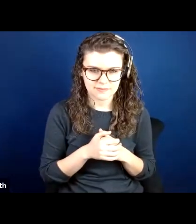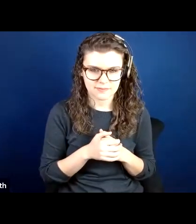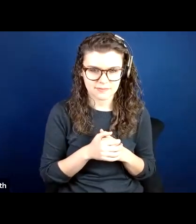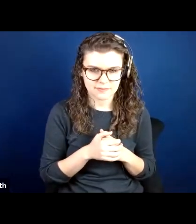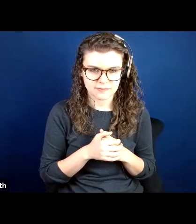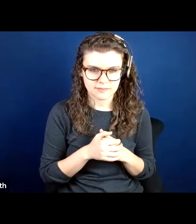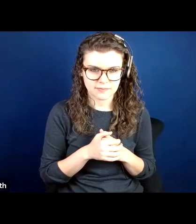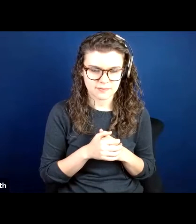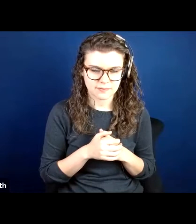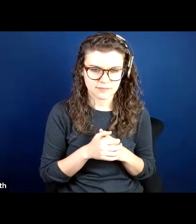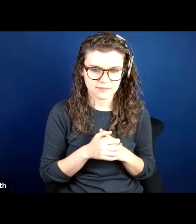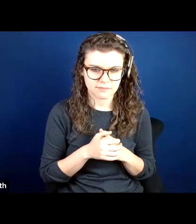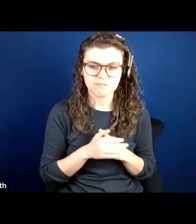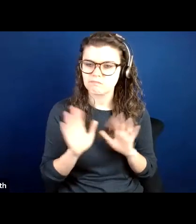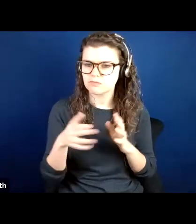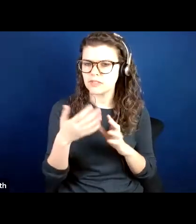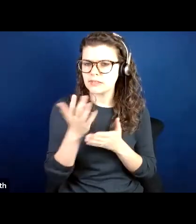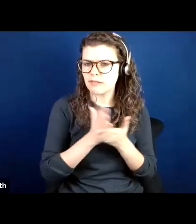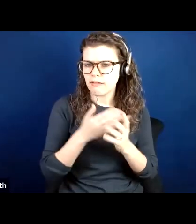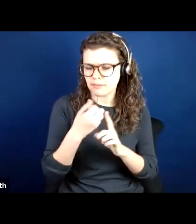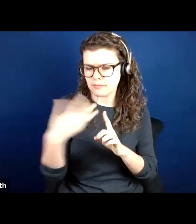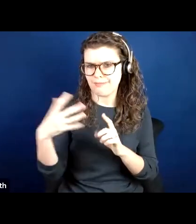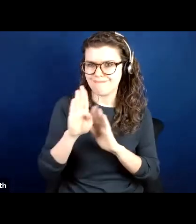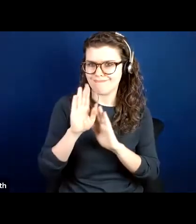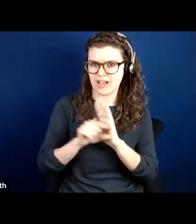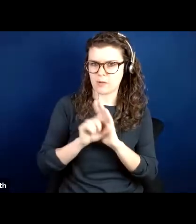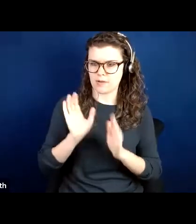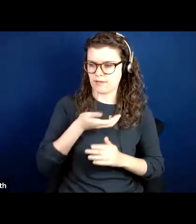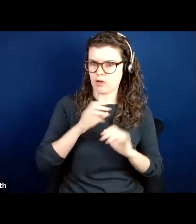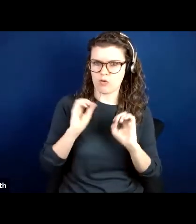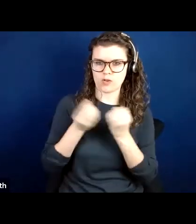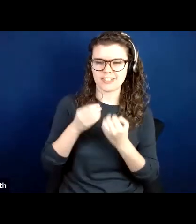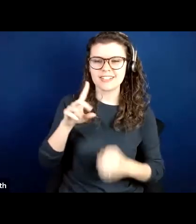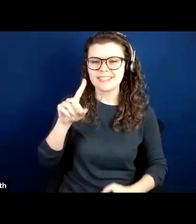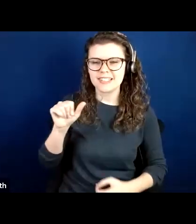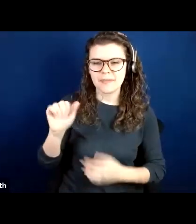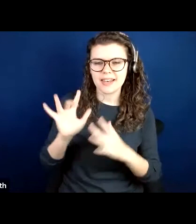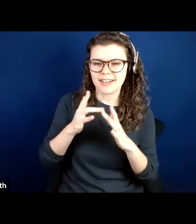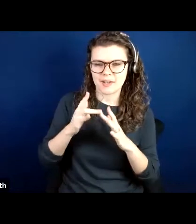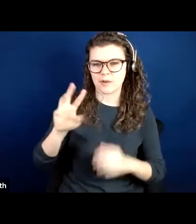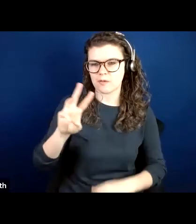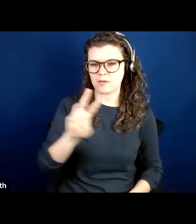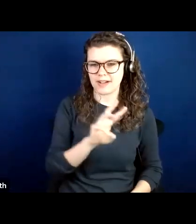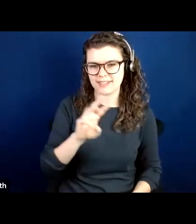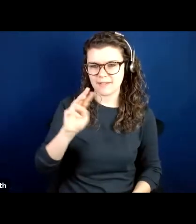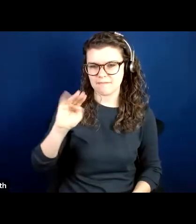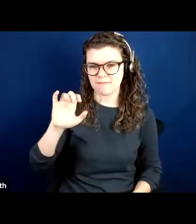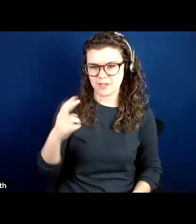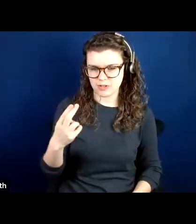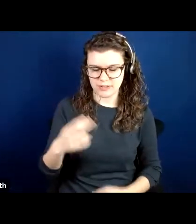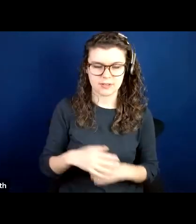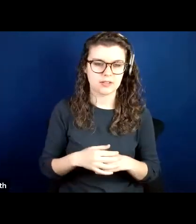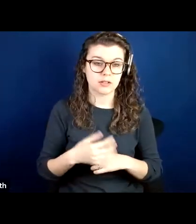Just a quick background of Disability Network West Michigan. We are one of